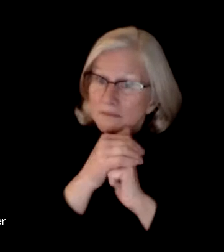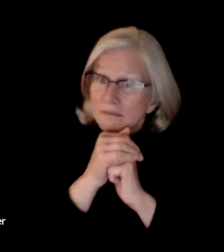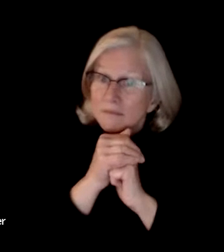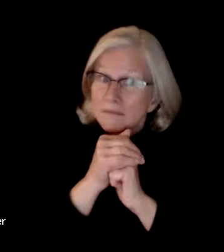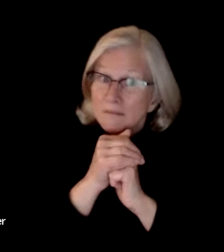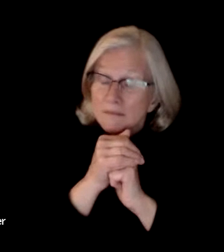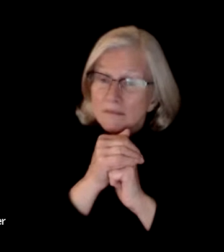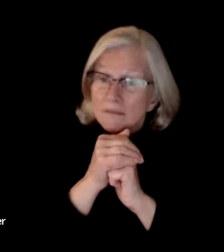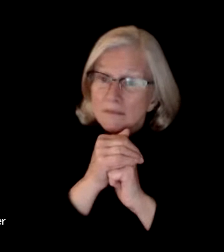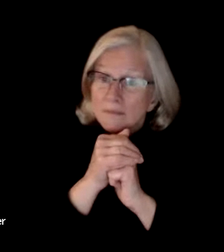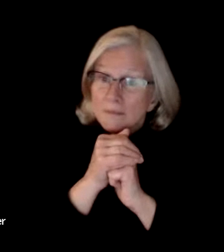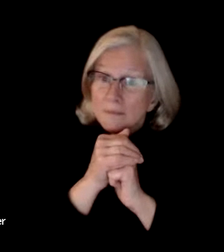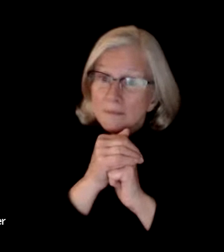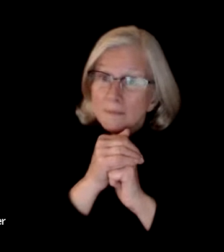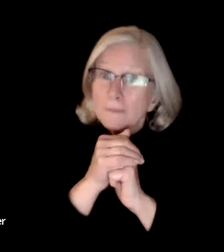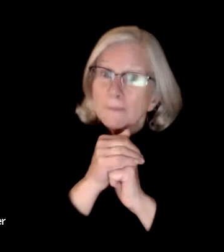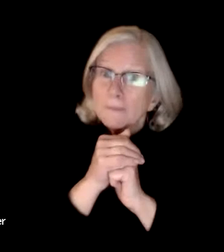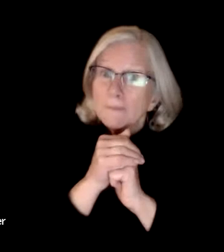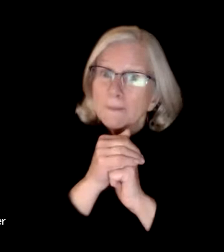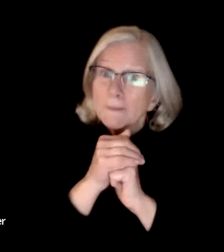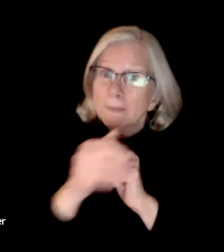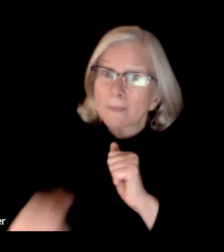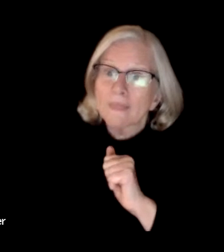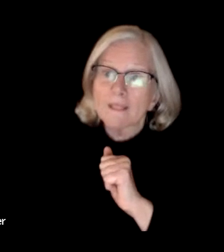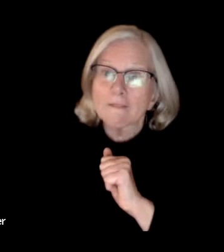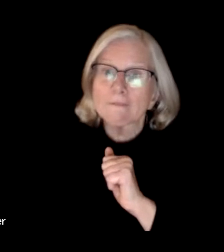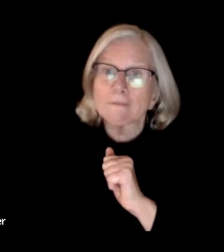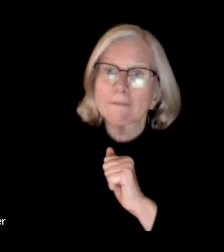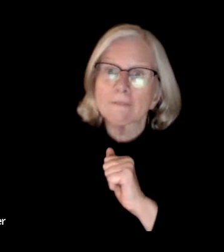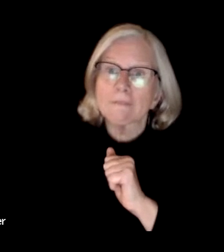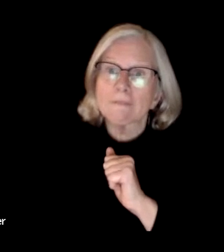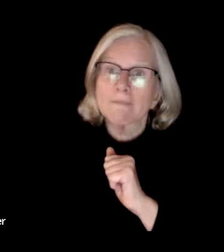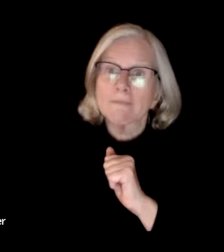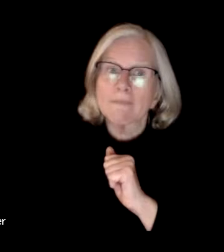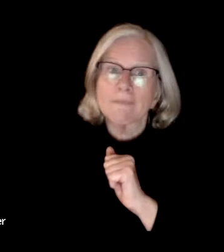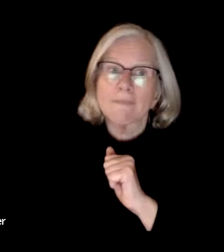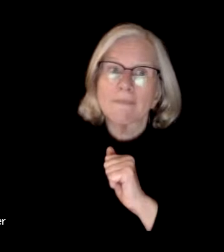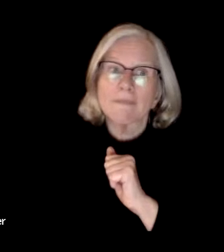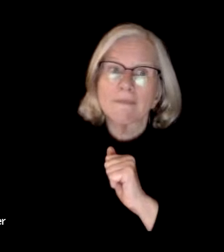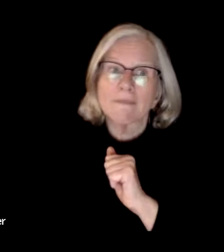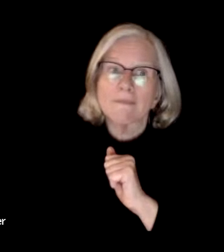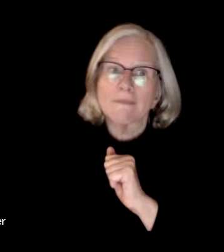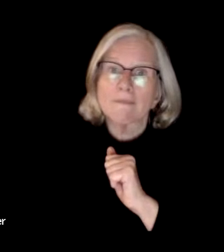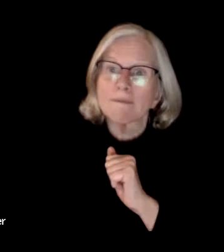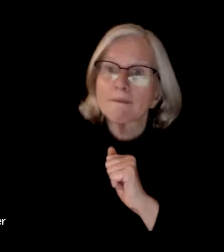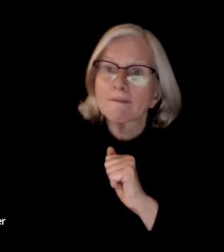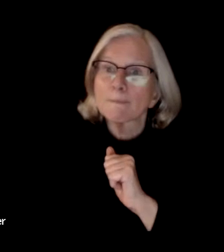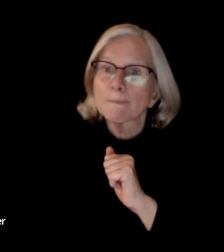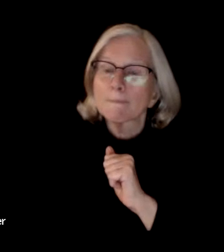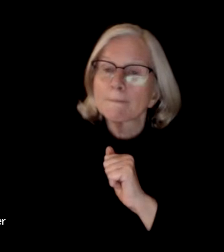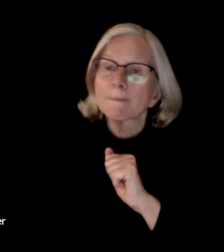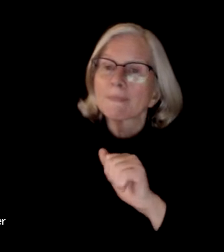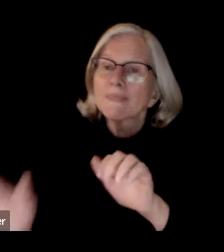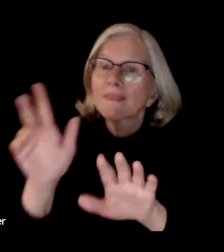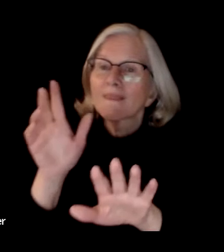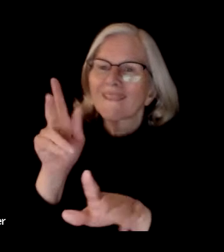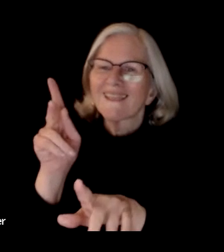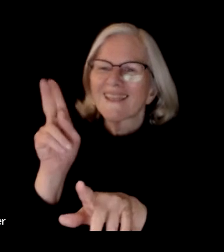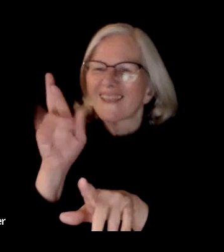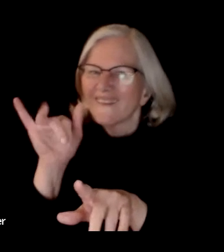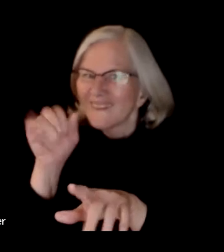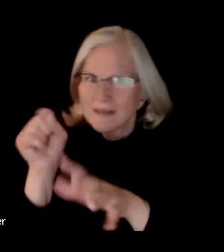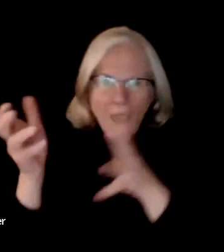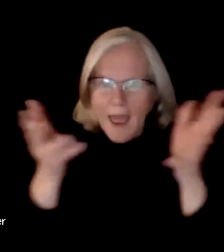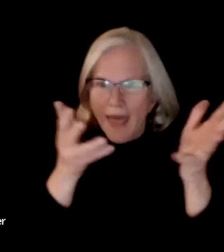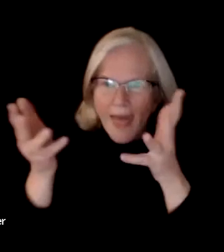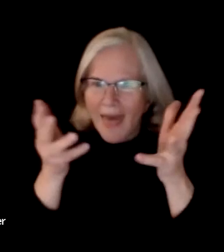Heidi, I know that. Oh, go ahead. Yeah, Chris, go ahead, please. I was going to ask you to take it. Thanks. Okay, Heidi, I was just going to say